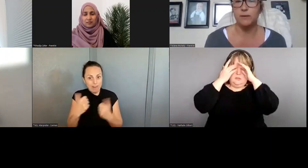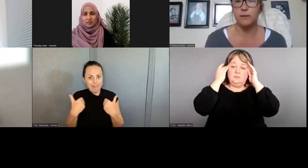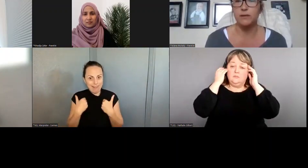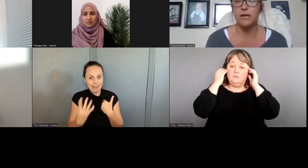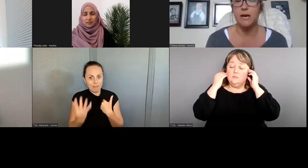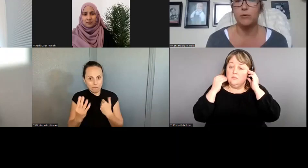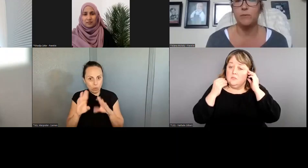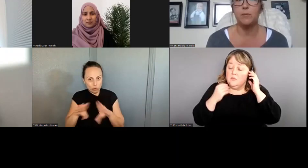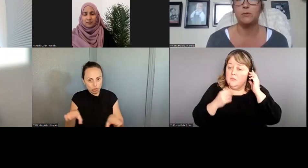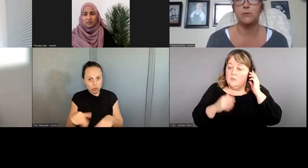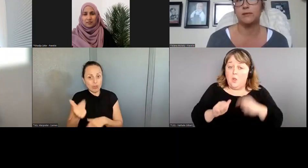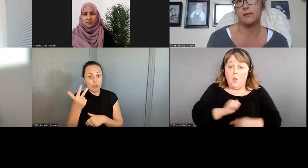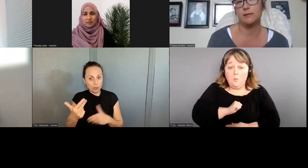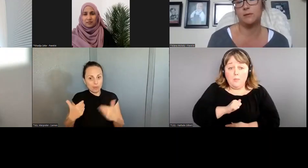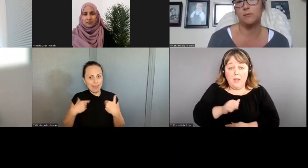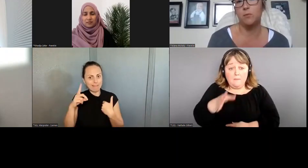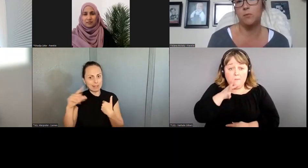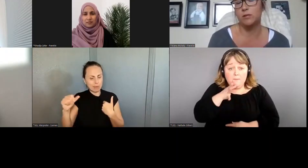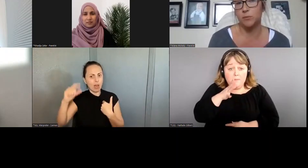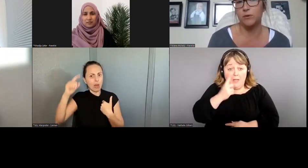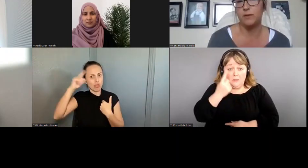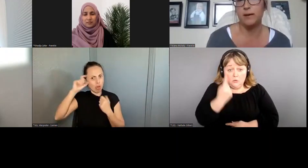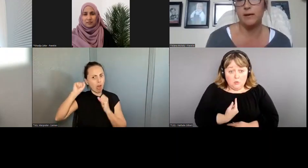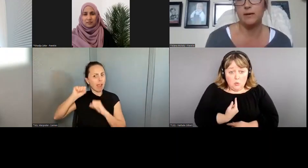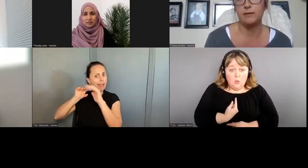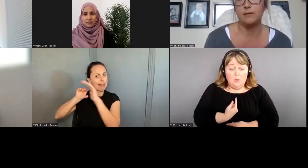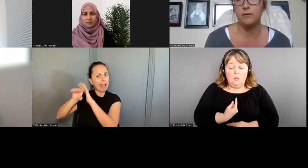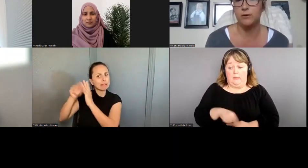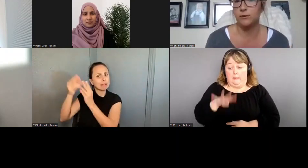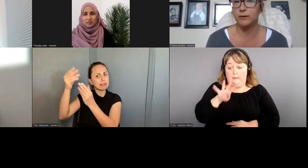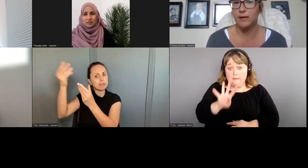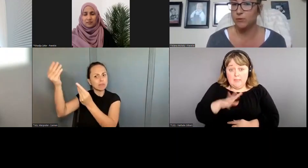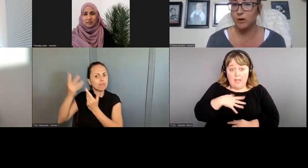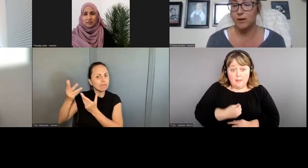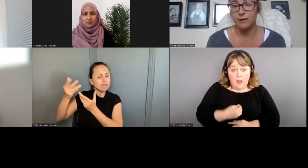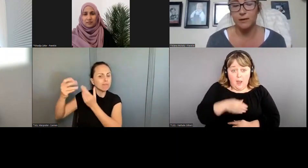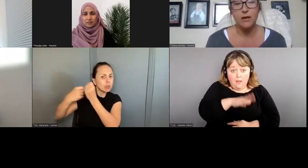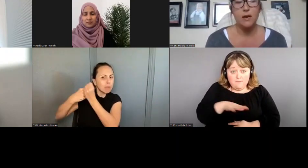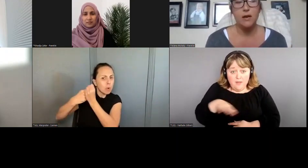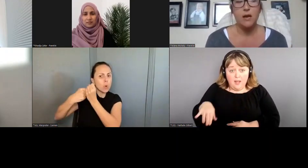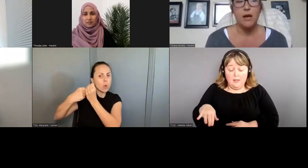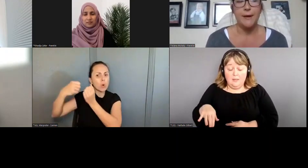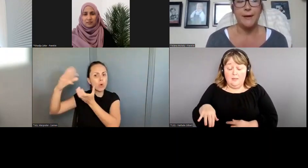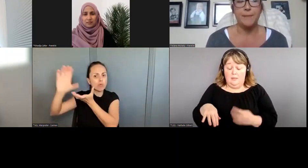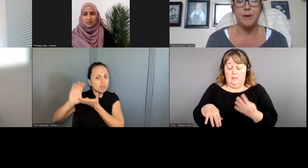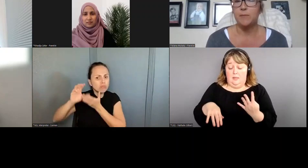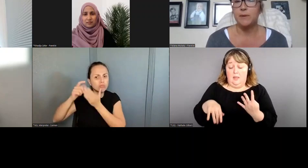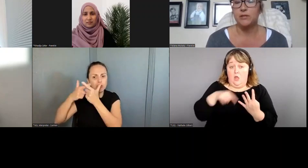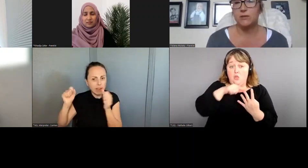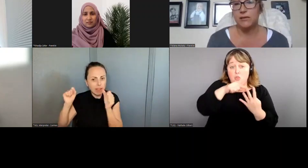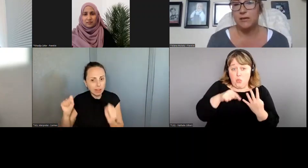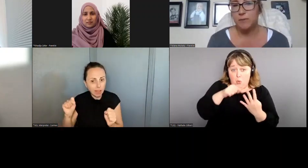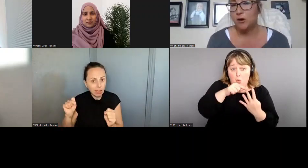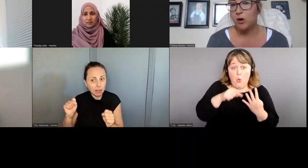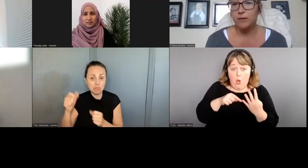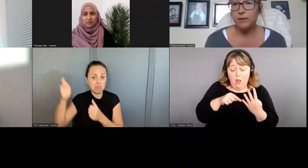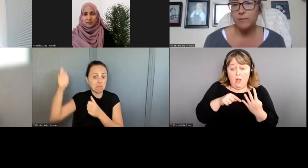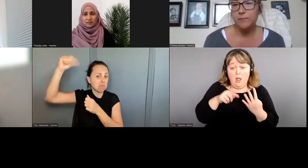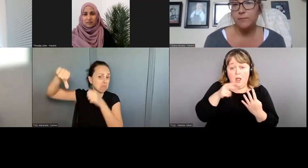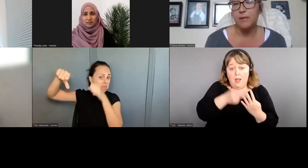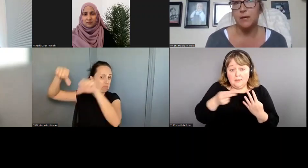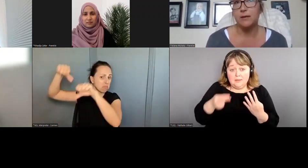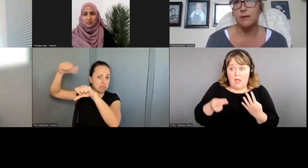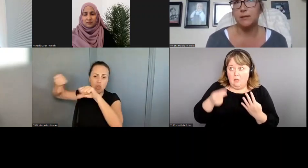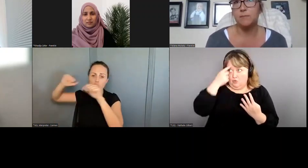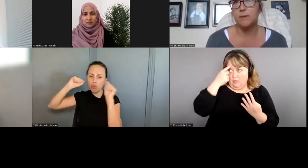with disabilities, I would be able to access more support than I currently ever gotten. I've been turned down by all of